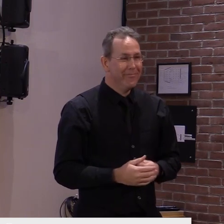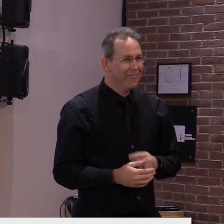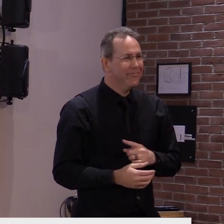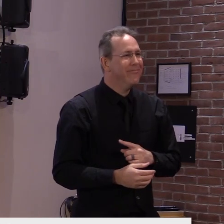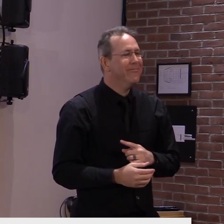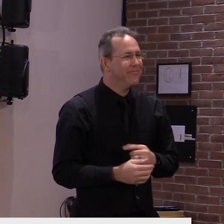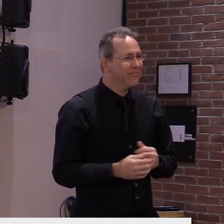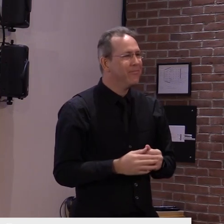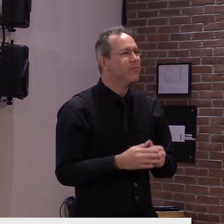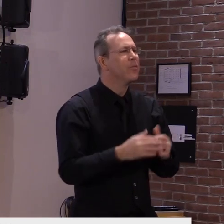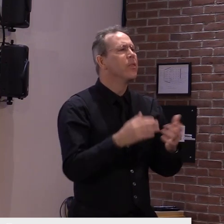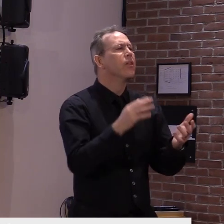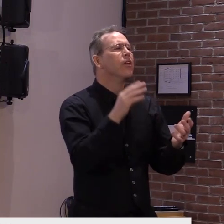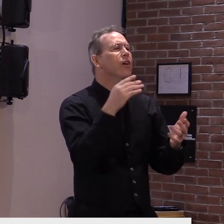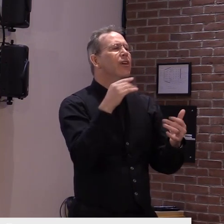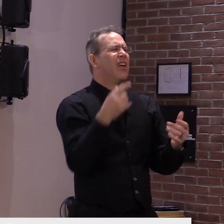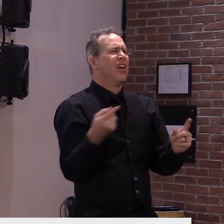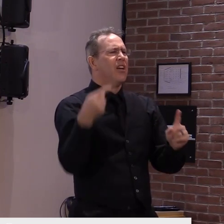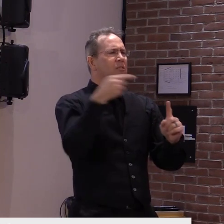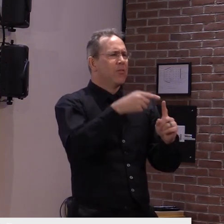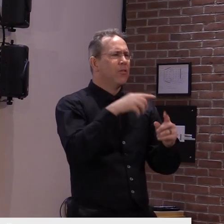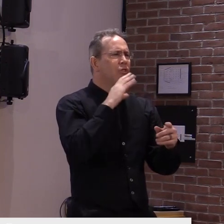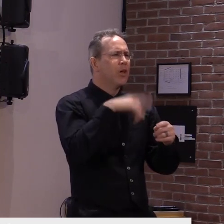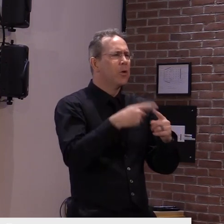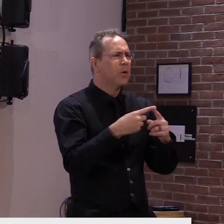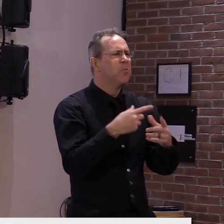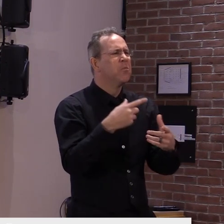1 or 2 o'clock, 3 o'clock tomorrow morning.